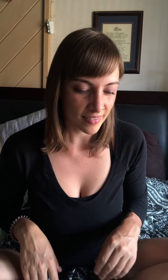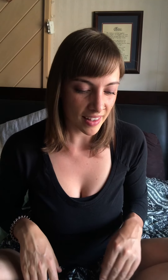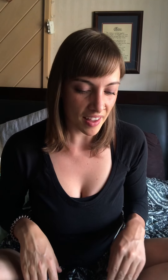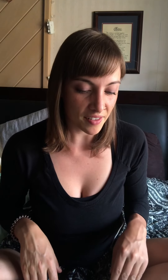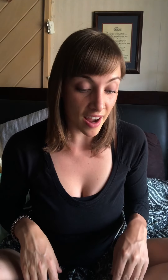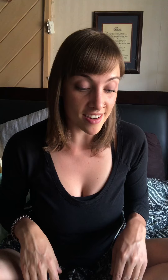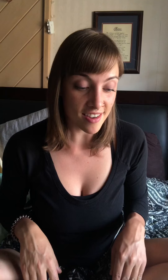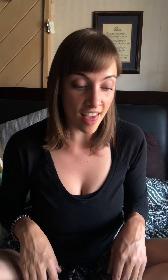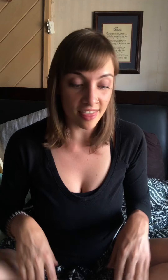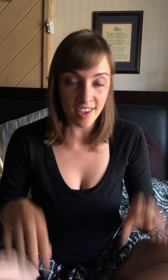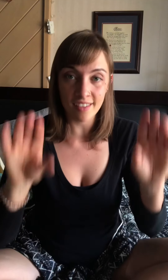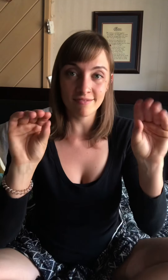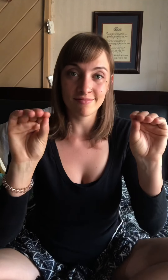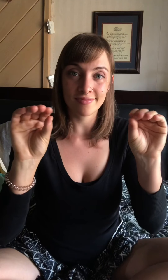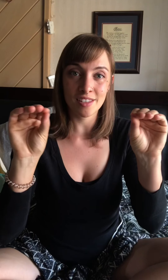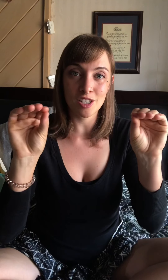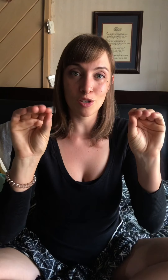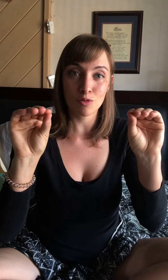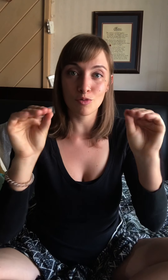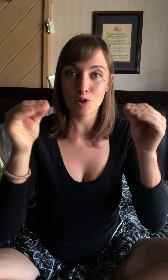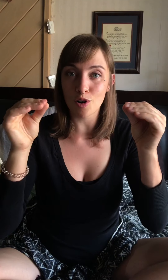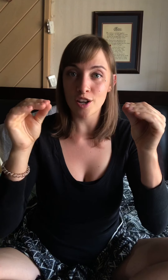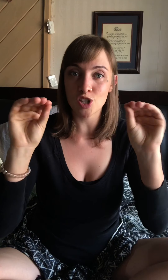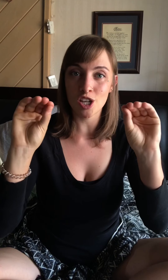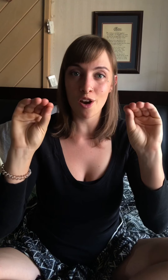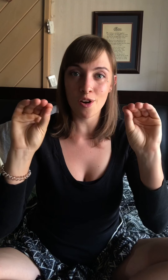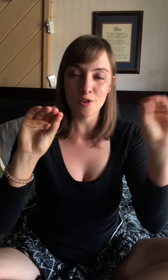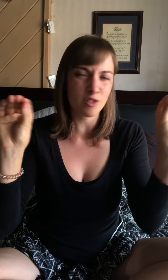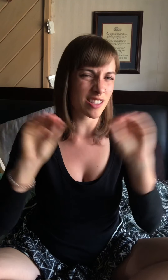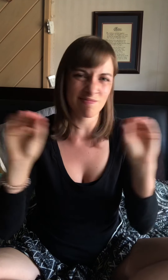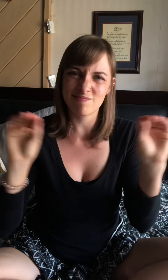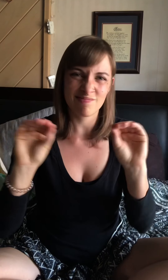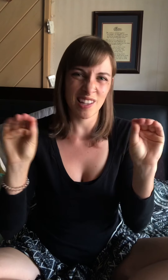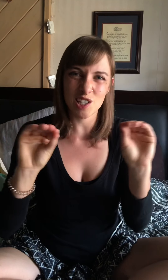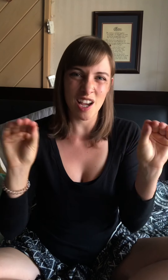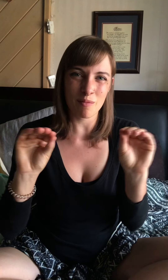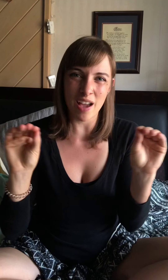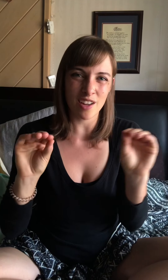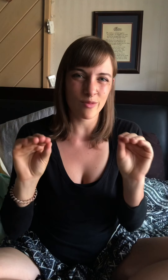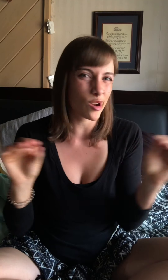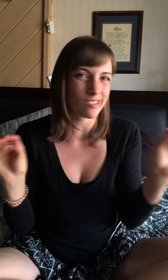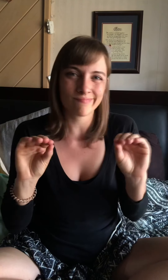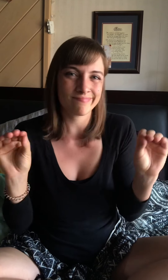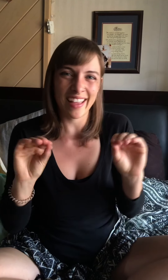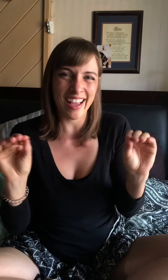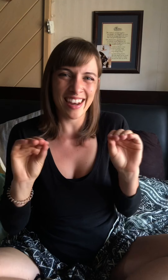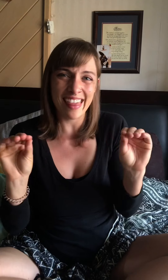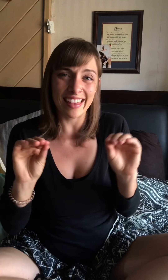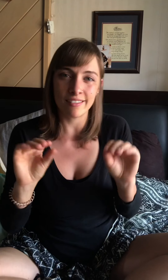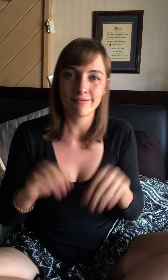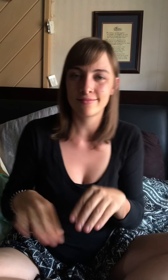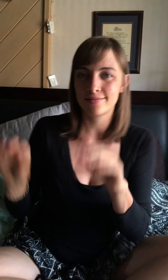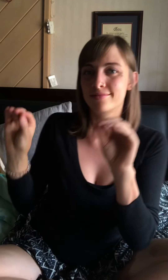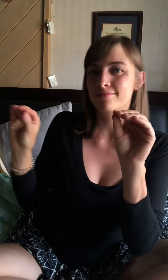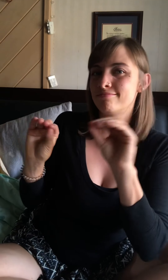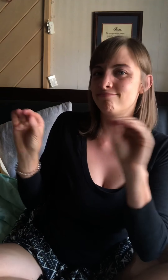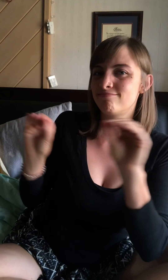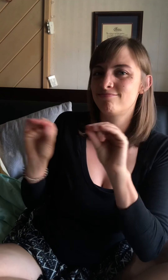All right, nothing. 2 crunchy O's. You shake them back and forth. I got nothing.